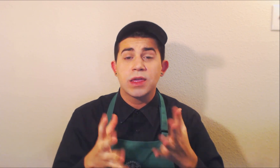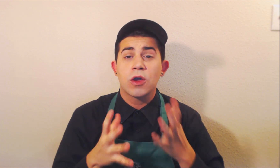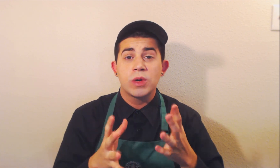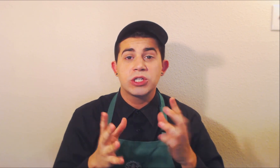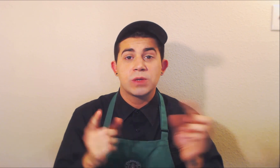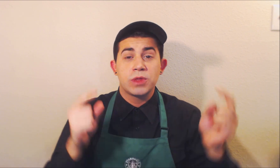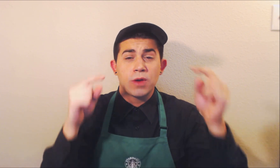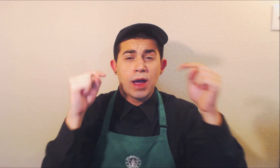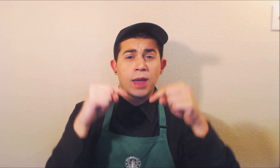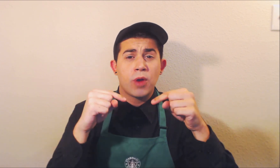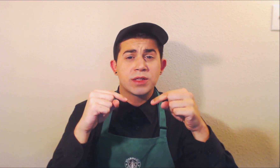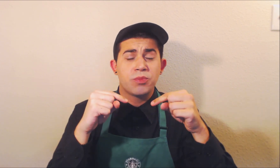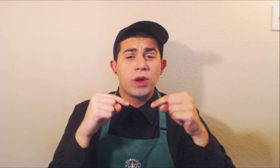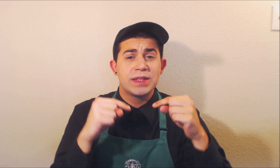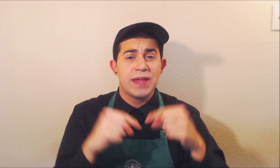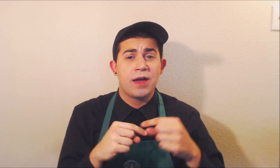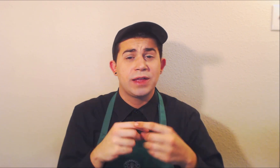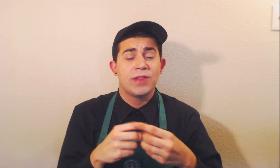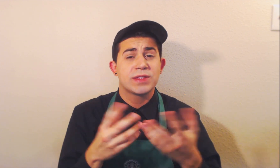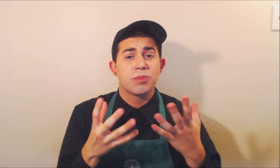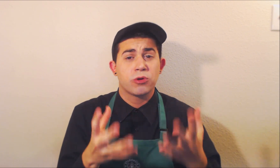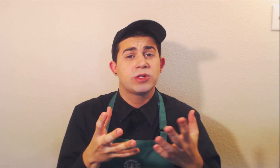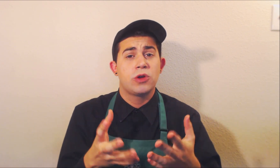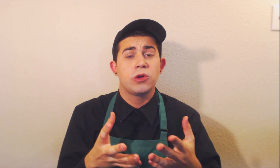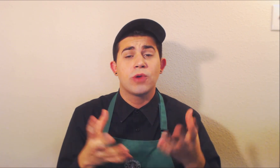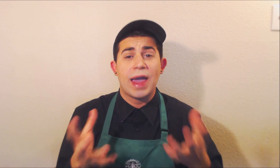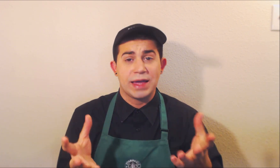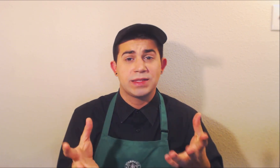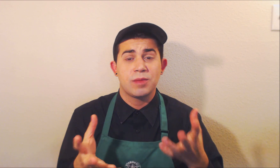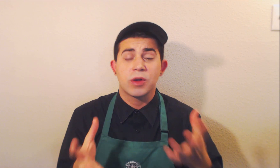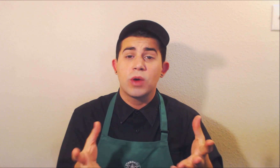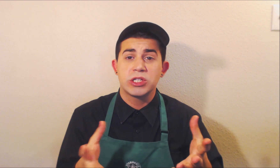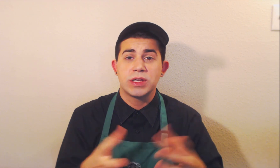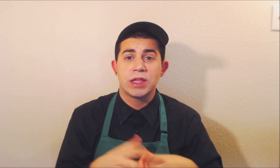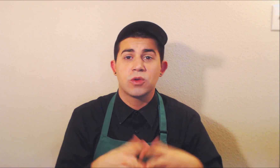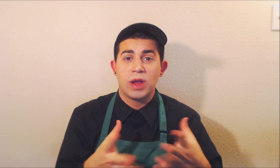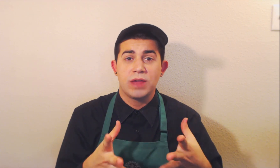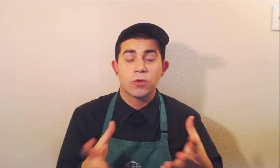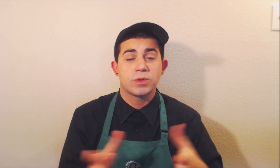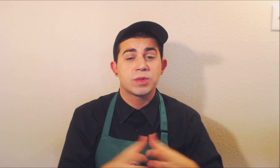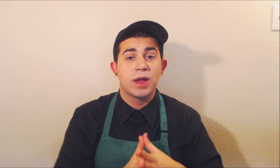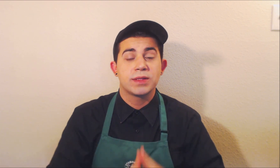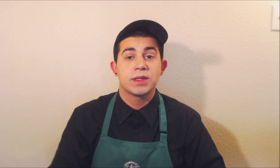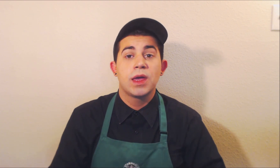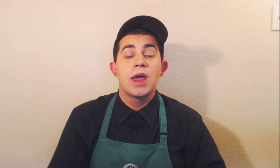asking a question with your eyebrows pointed down, it lets the person know you're asking them a question and you're waiting for a response.